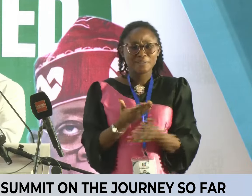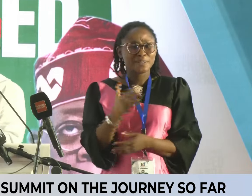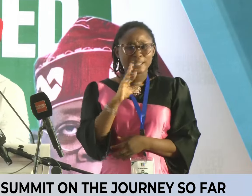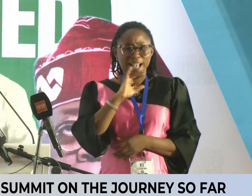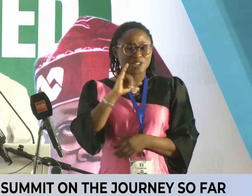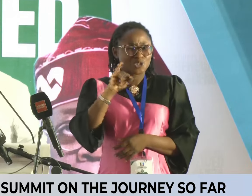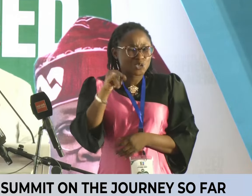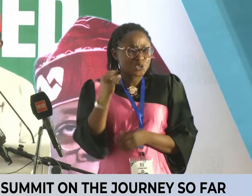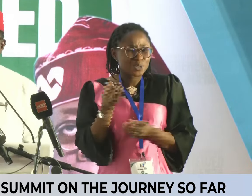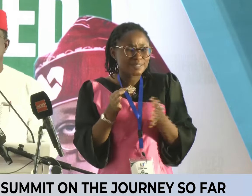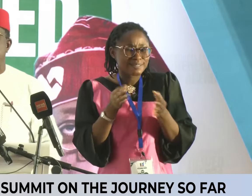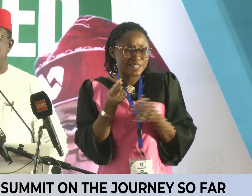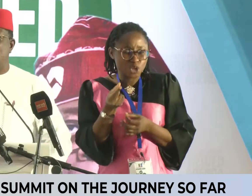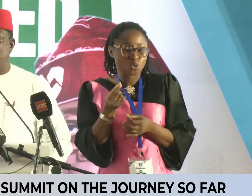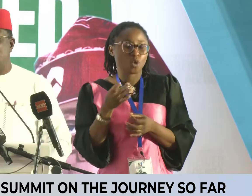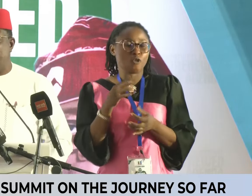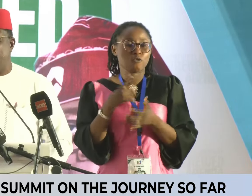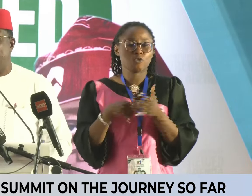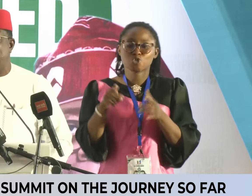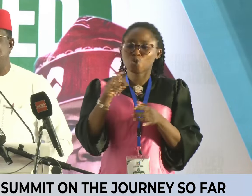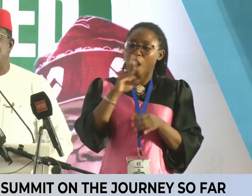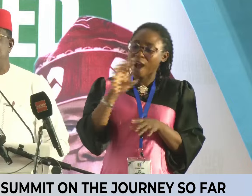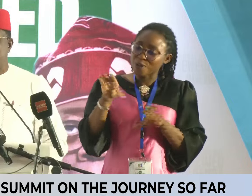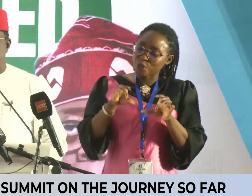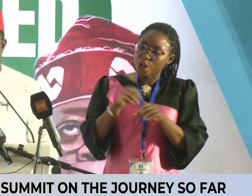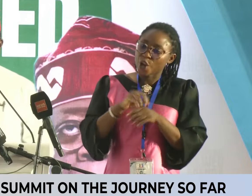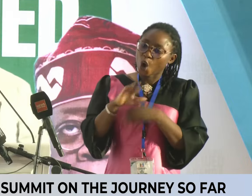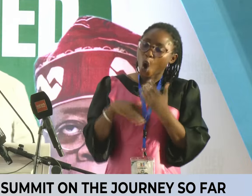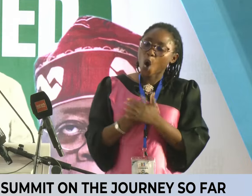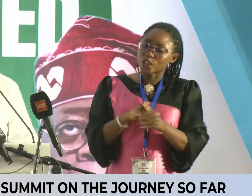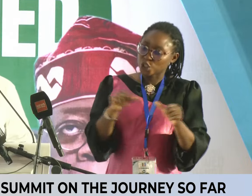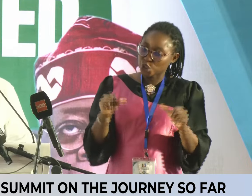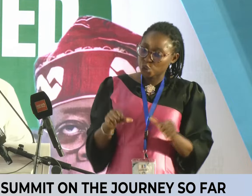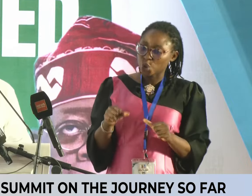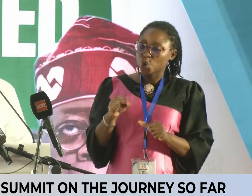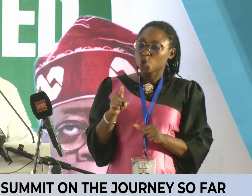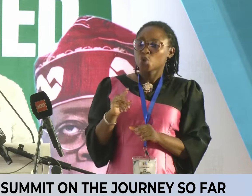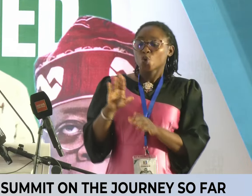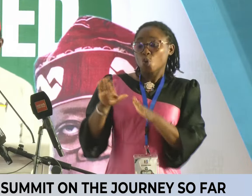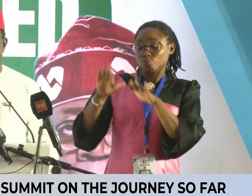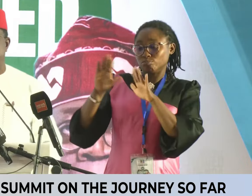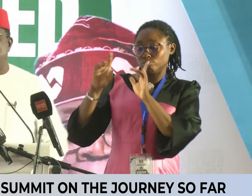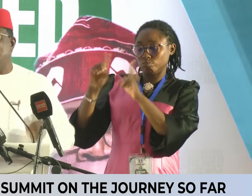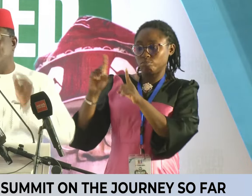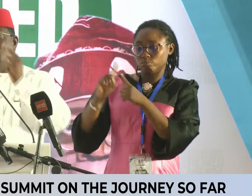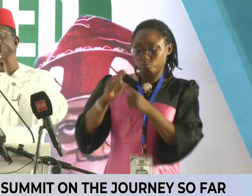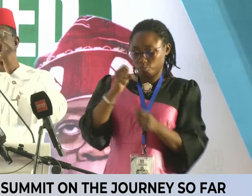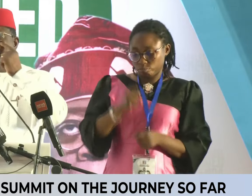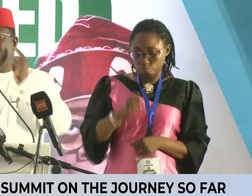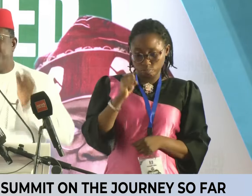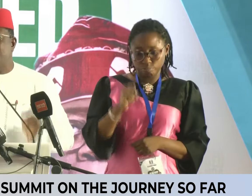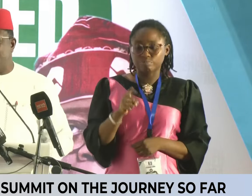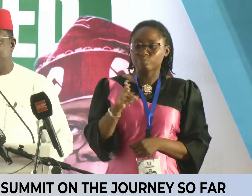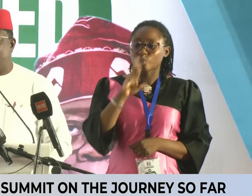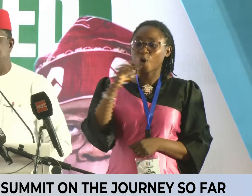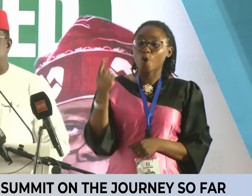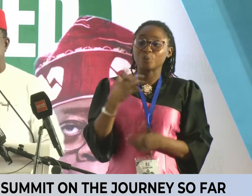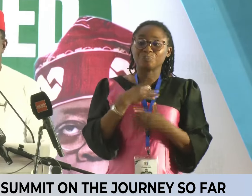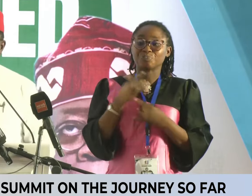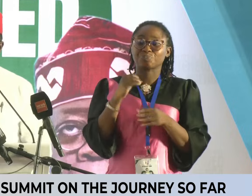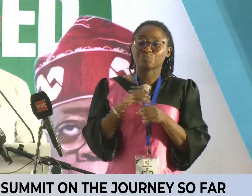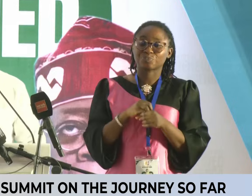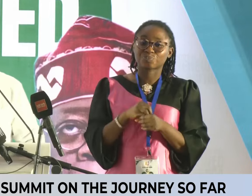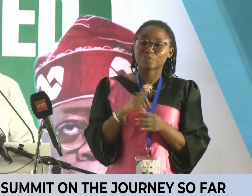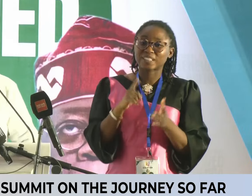a tip of the icebergs on what we are doing in all the zones. You get to South-South, sir. You are always very interested